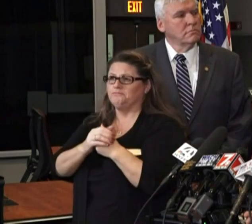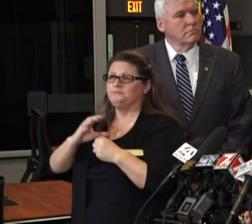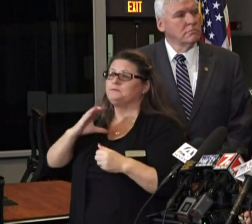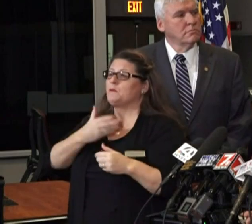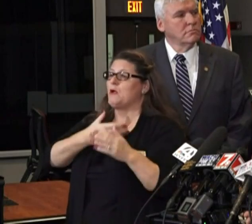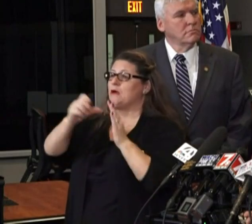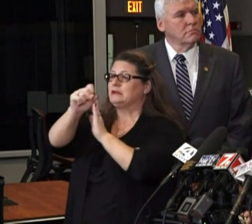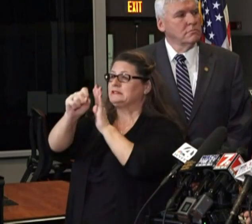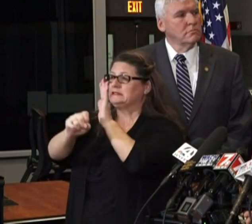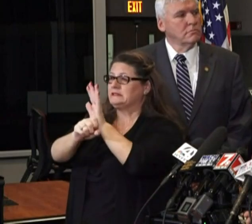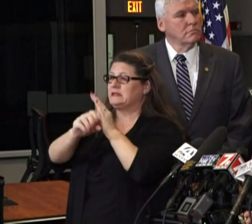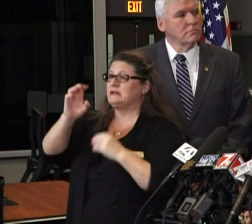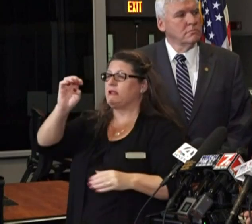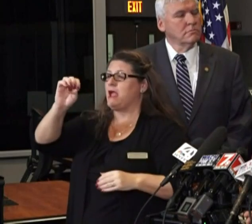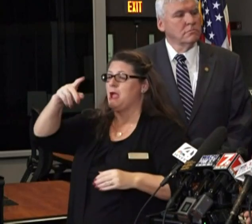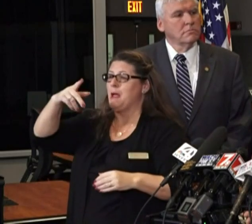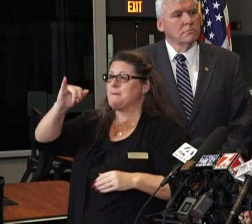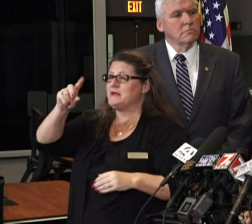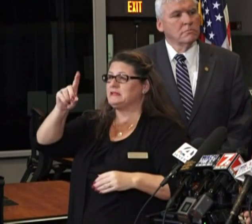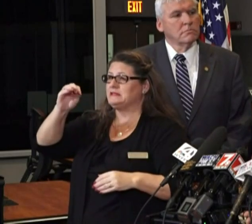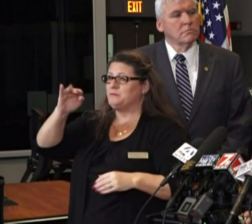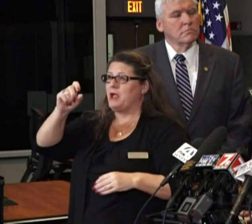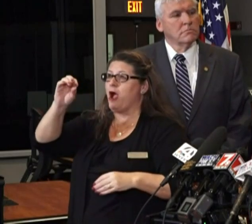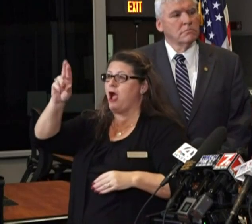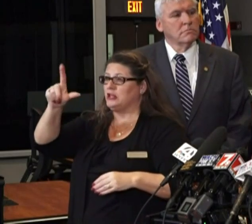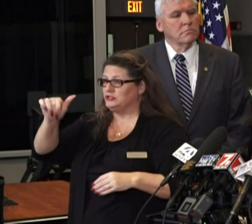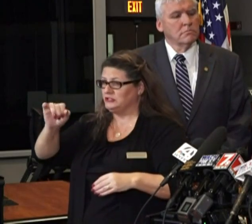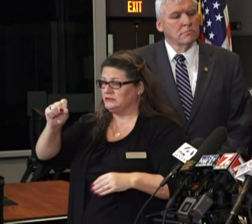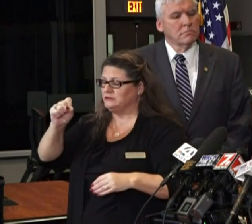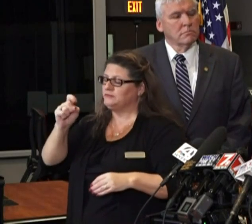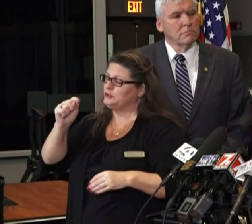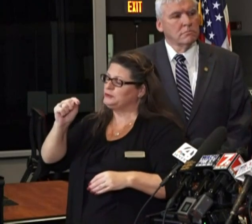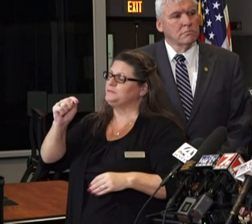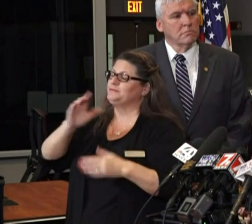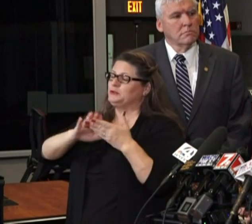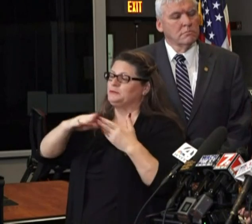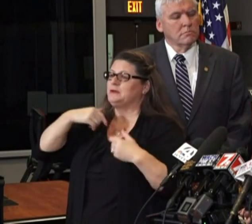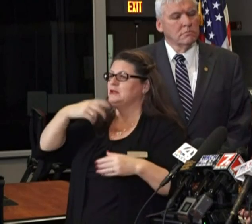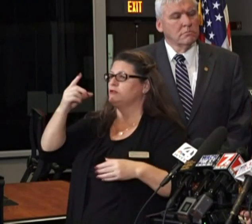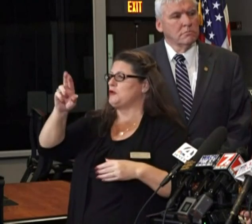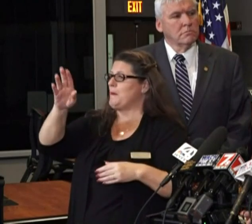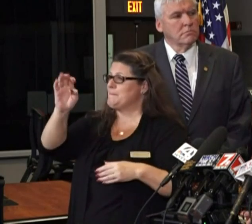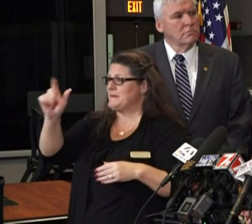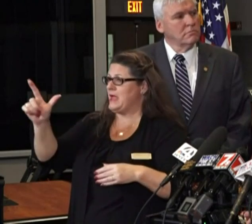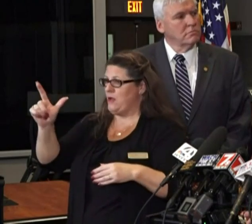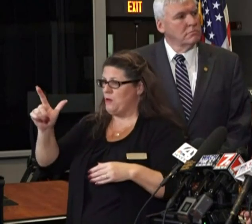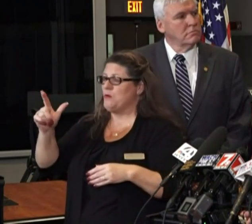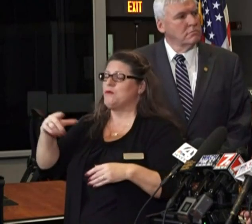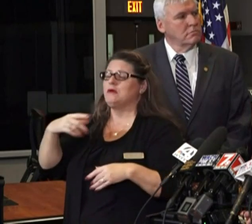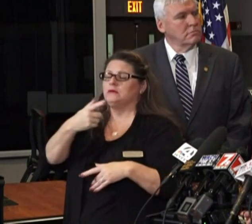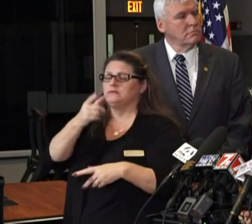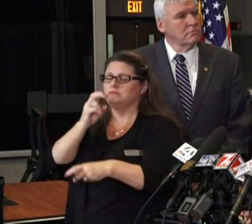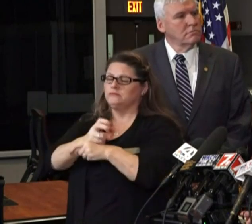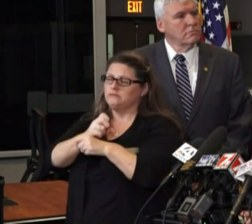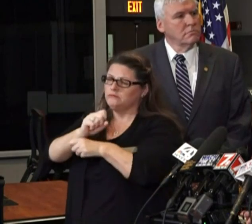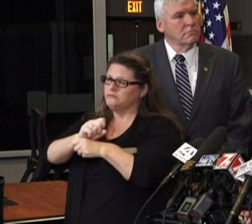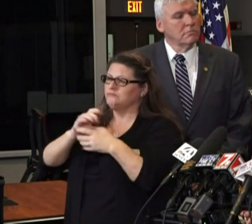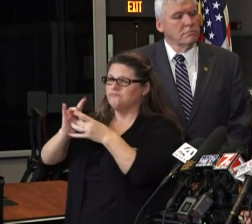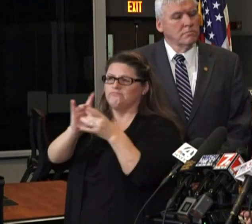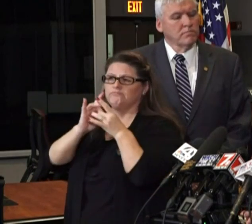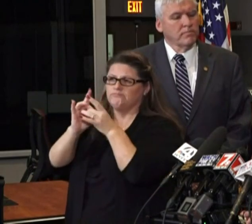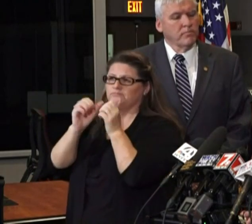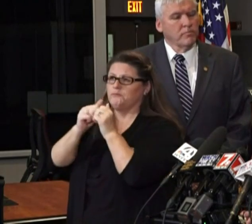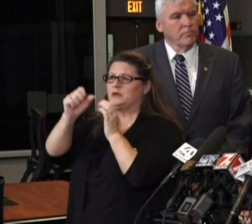state epidemiologist. Dr. Bell and her team have been hard at work coordinating with our state, federal,